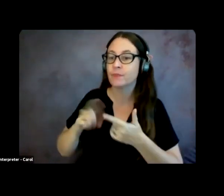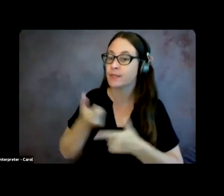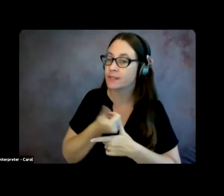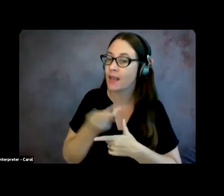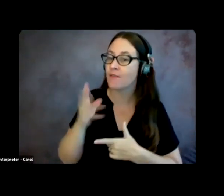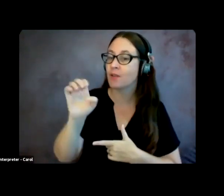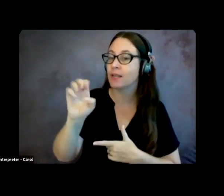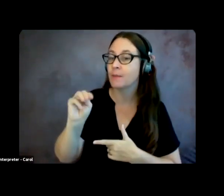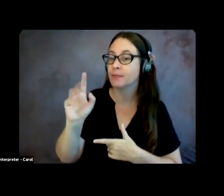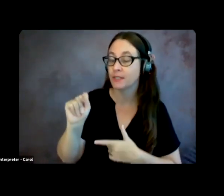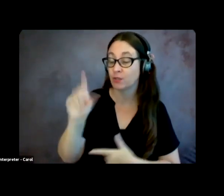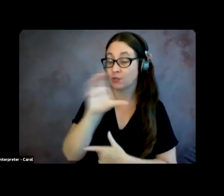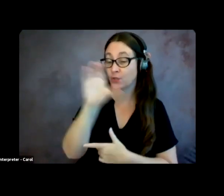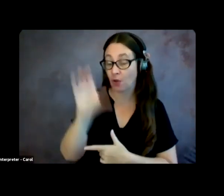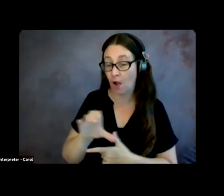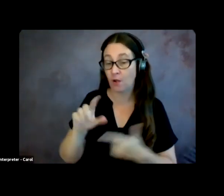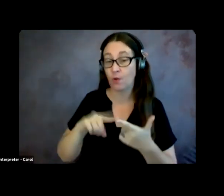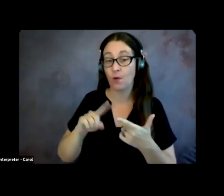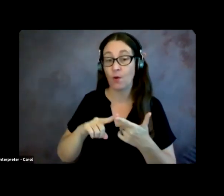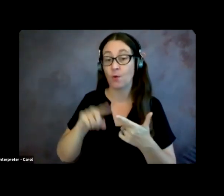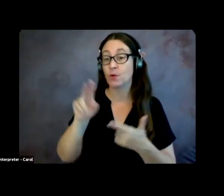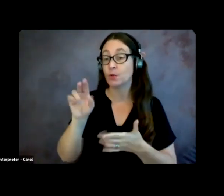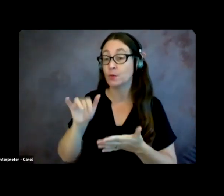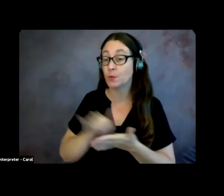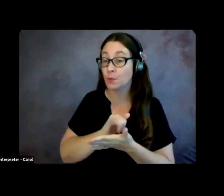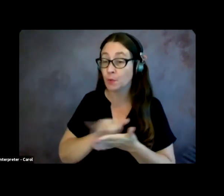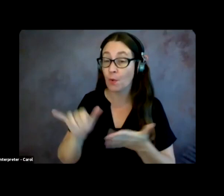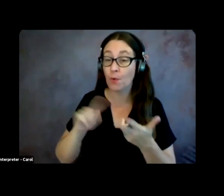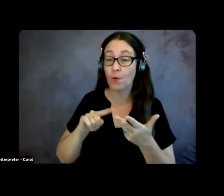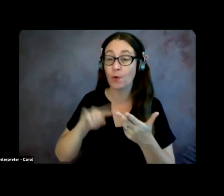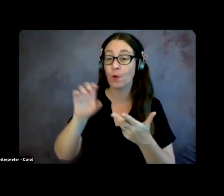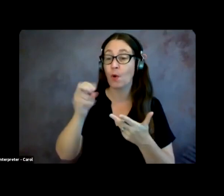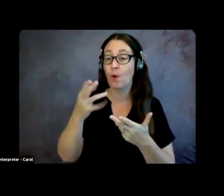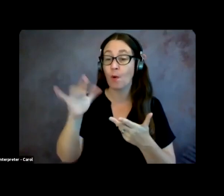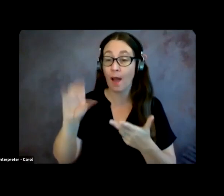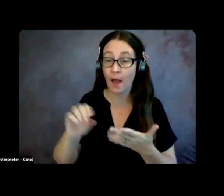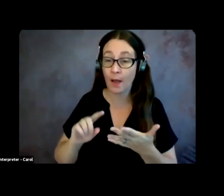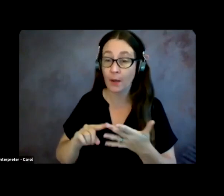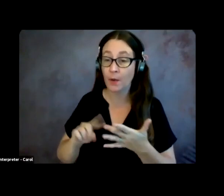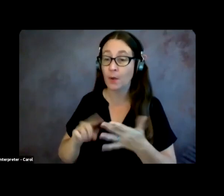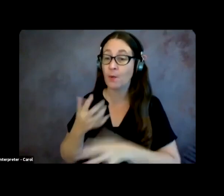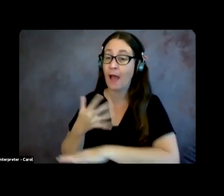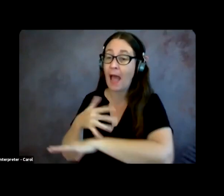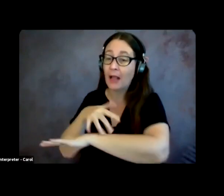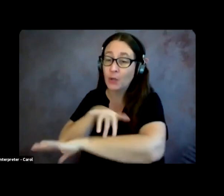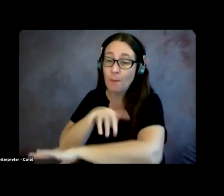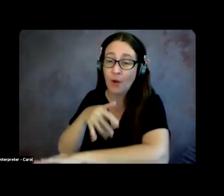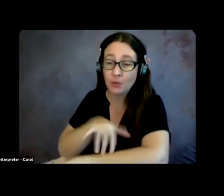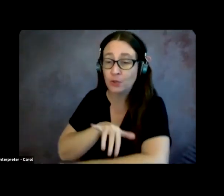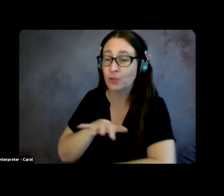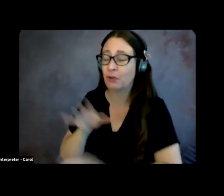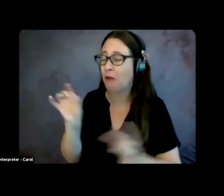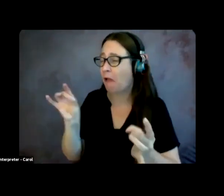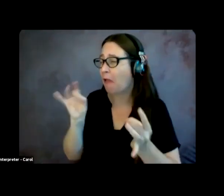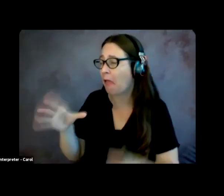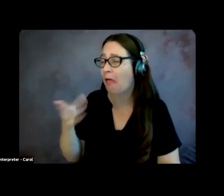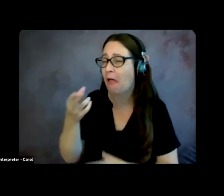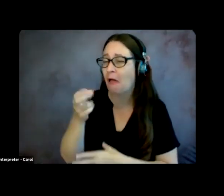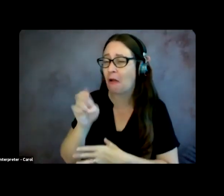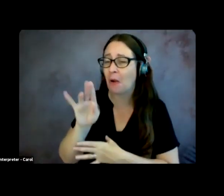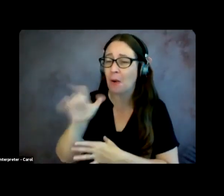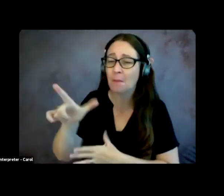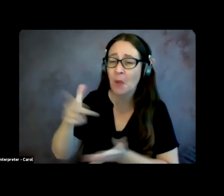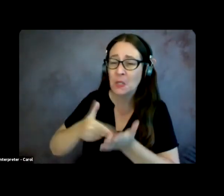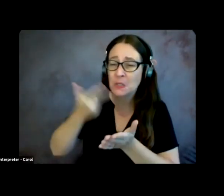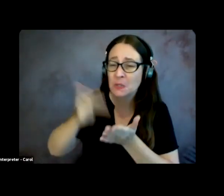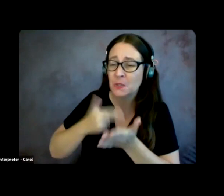Ohio, and they even tried acupuncture and terrible tasting herbal soups trying to cure me.